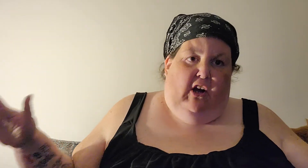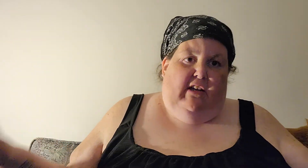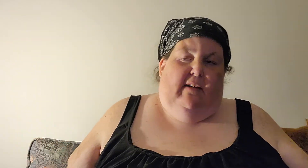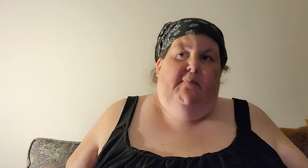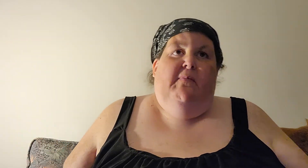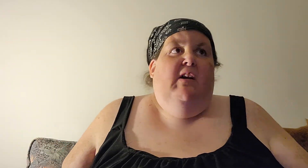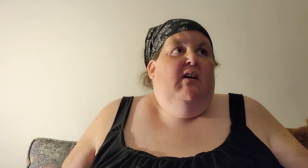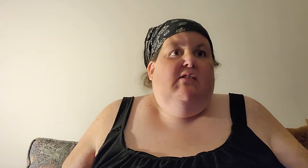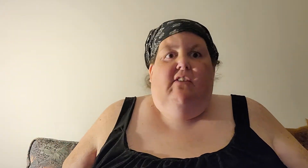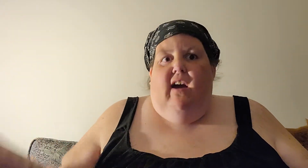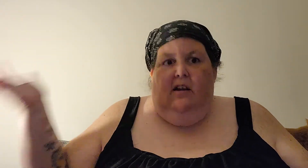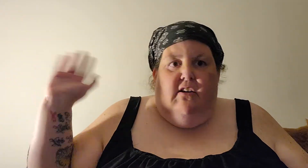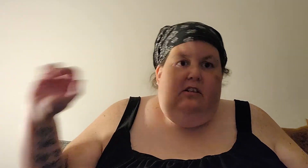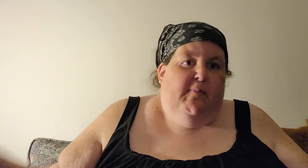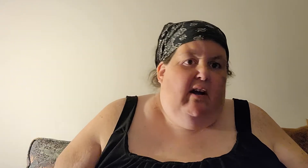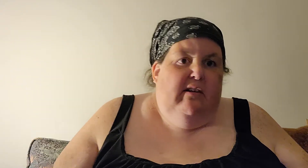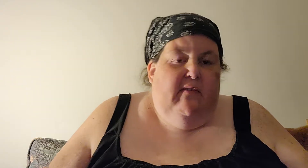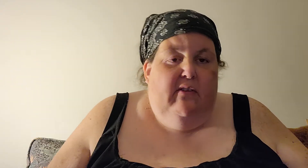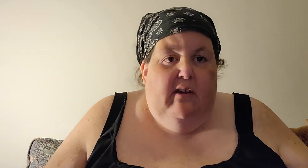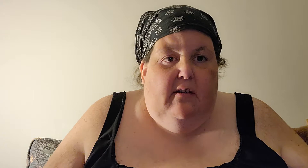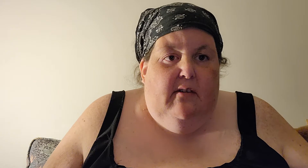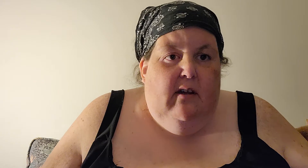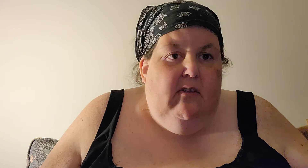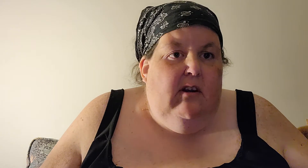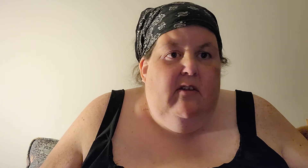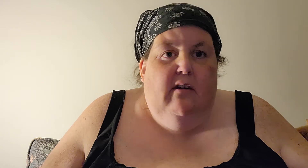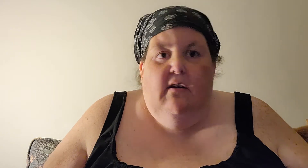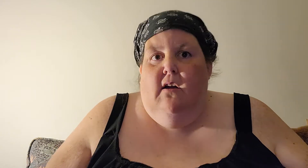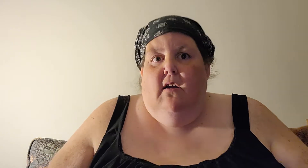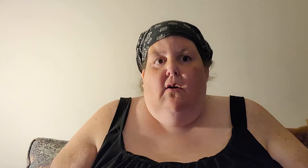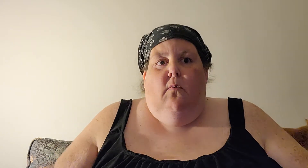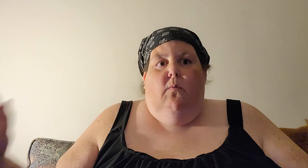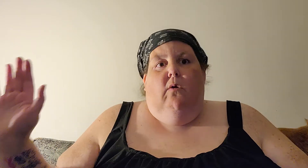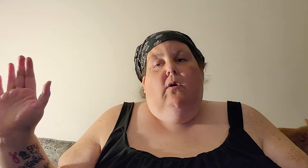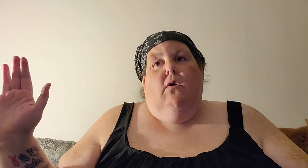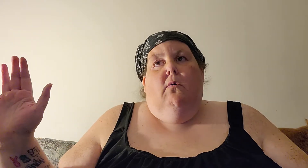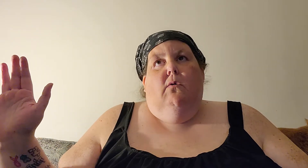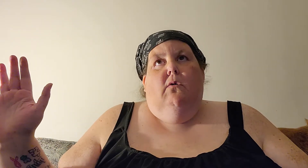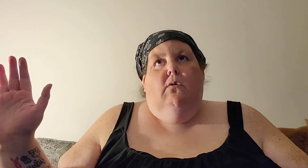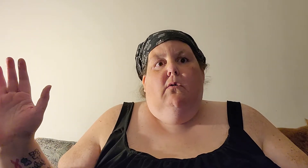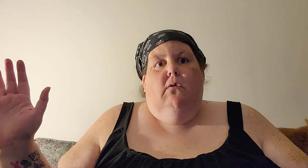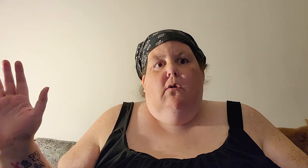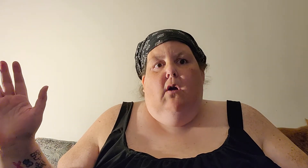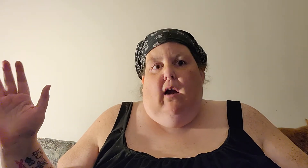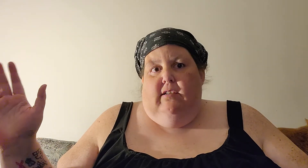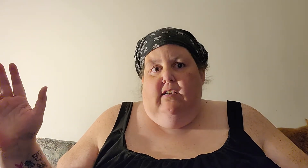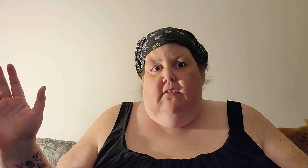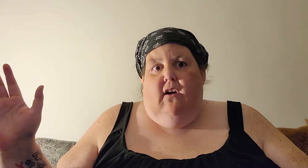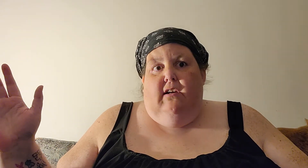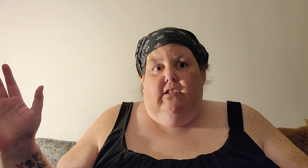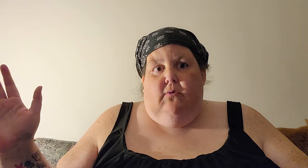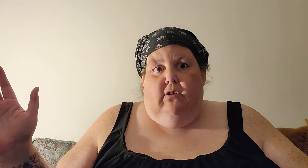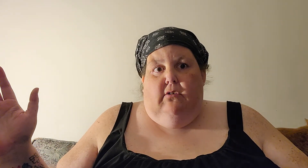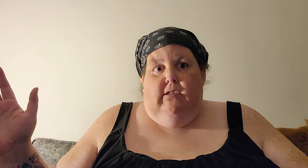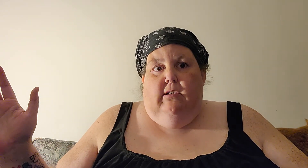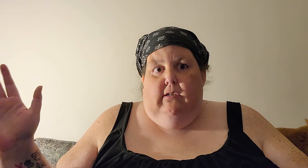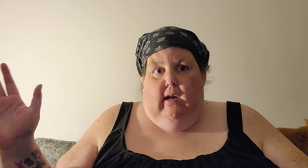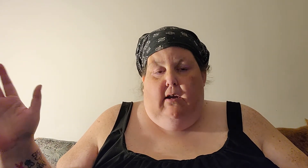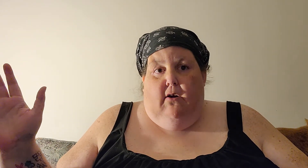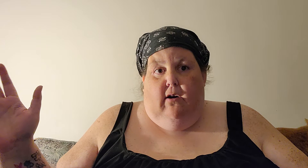donkey. So yeah, you can spot different things. And then you think, whoa, whoa, I see a lot of squirrels, dead or